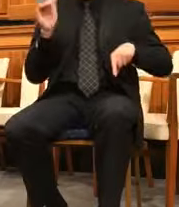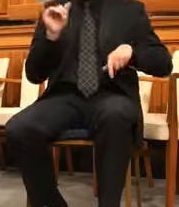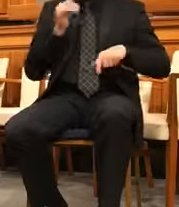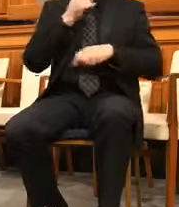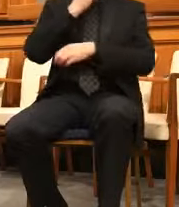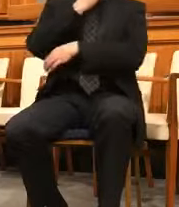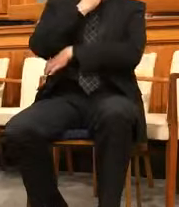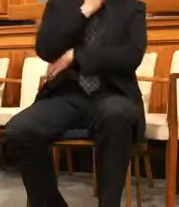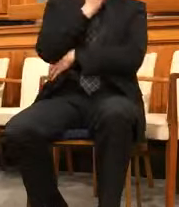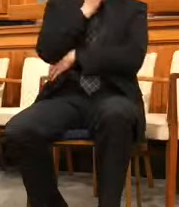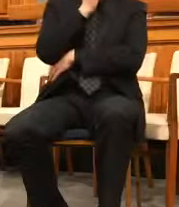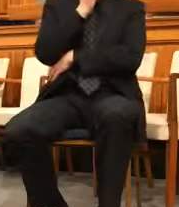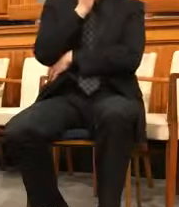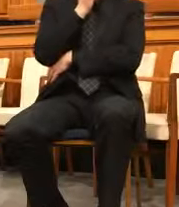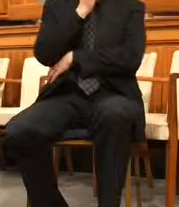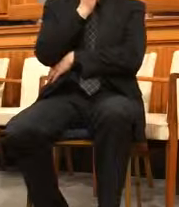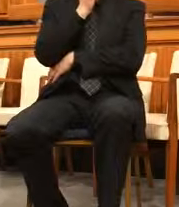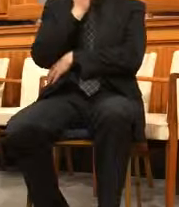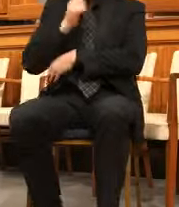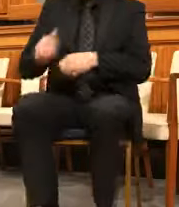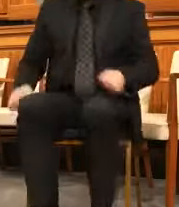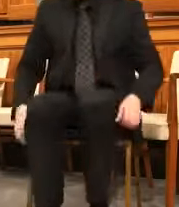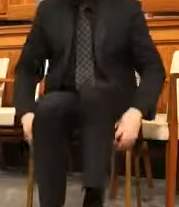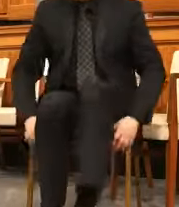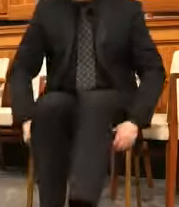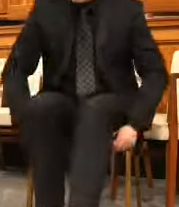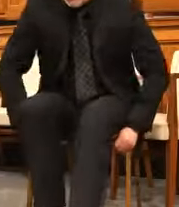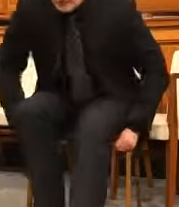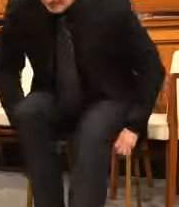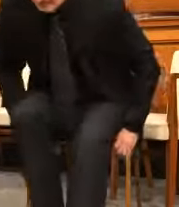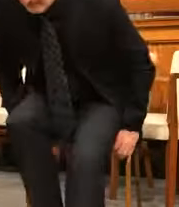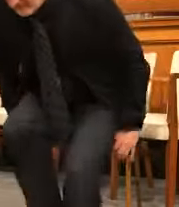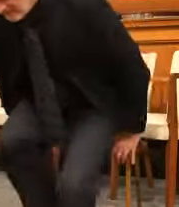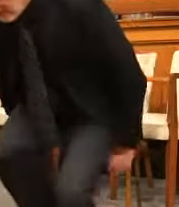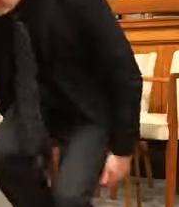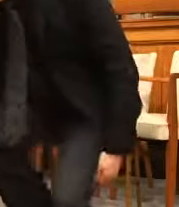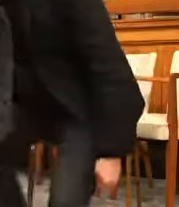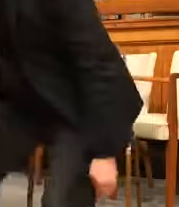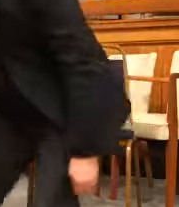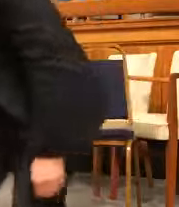And then you must believe in the exclusive